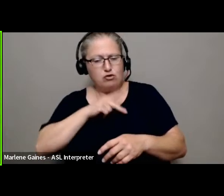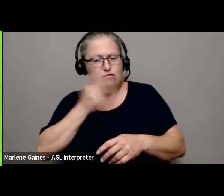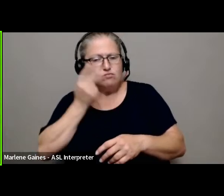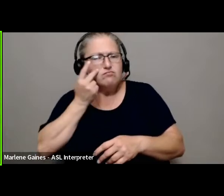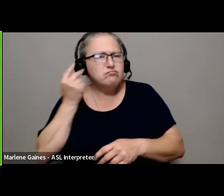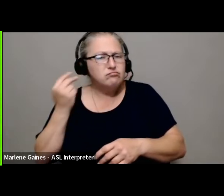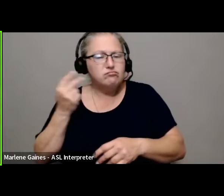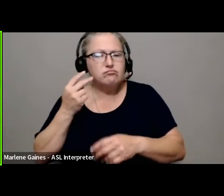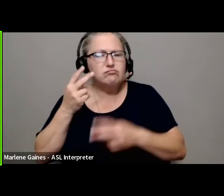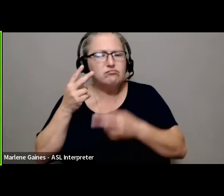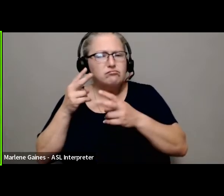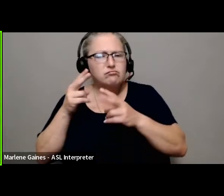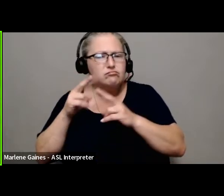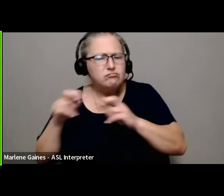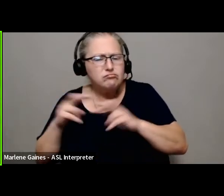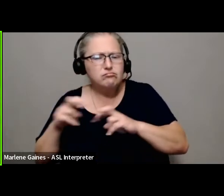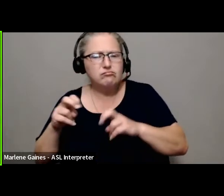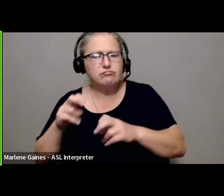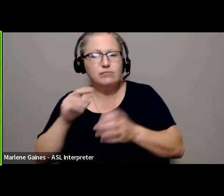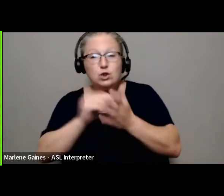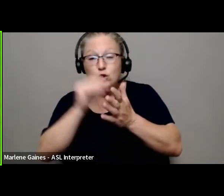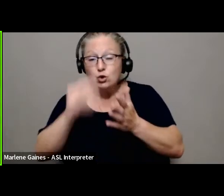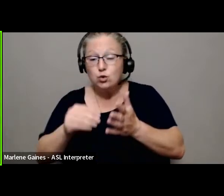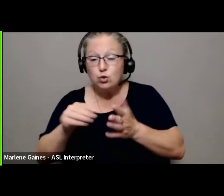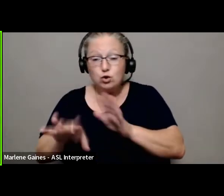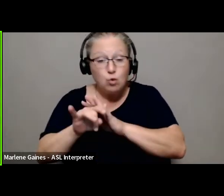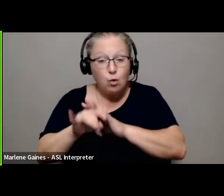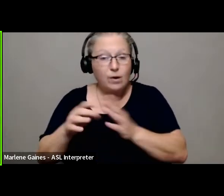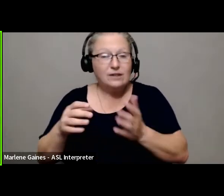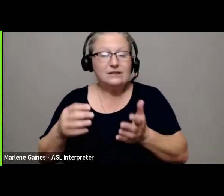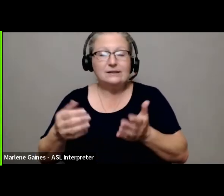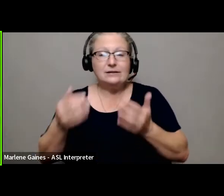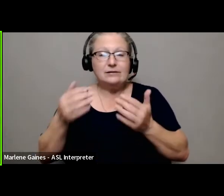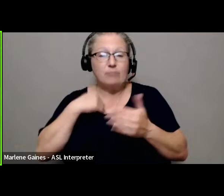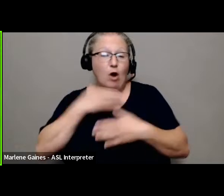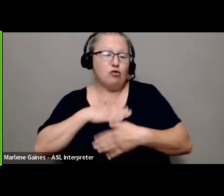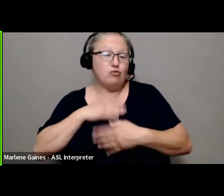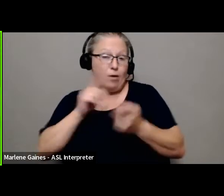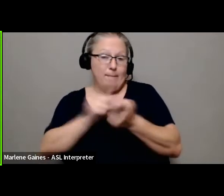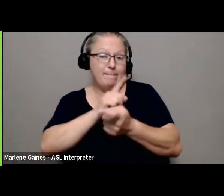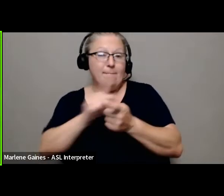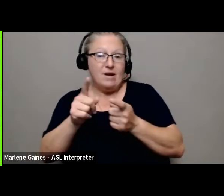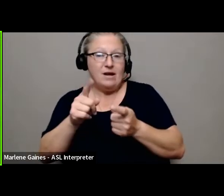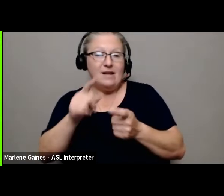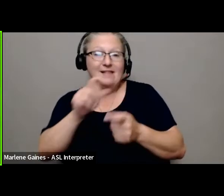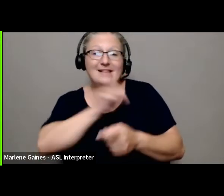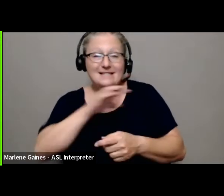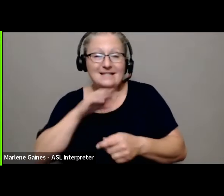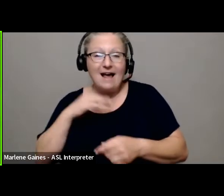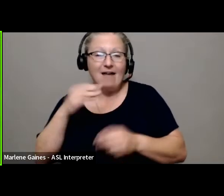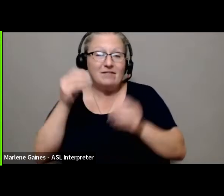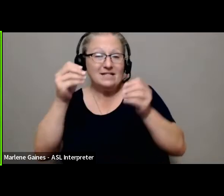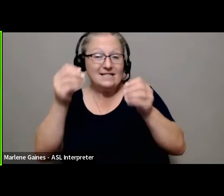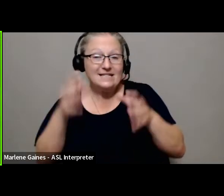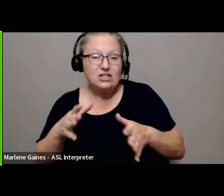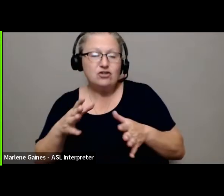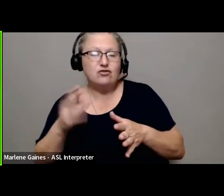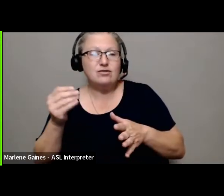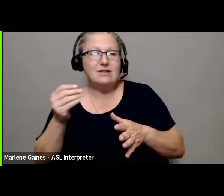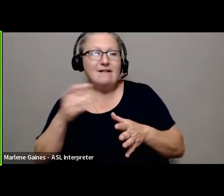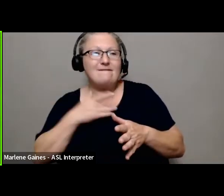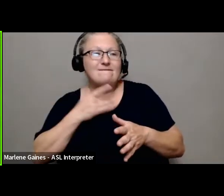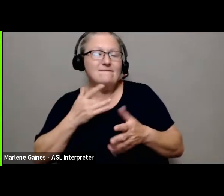student choice. I really enjoyed meeting a lot of the staff and teachers, and just